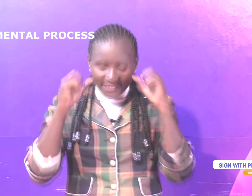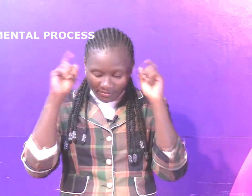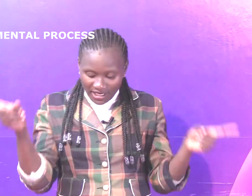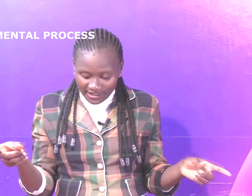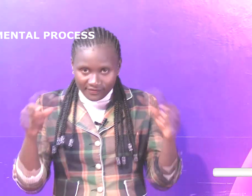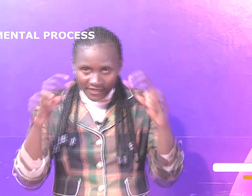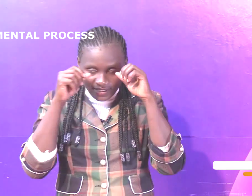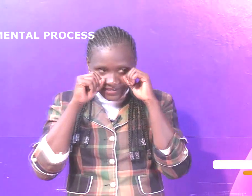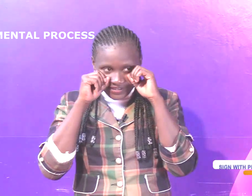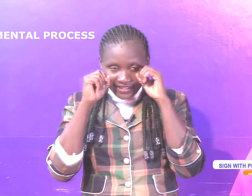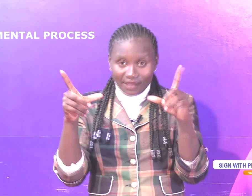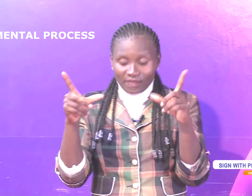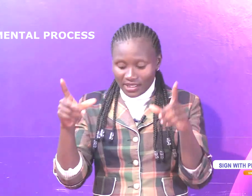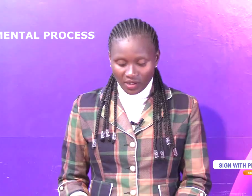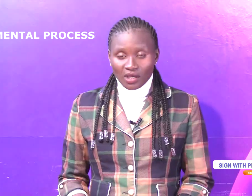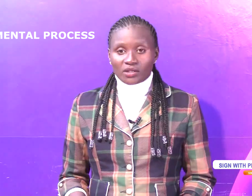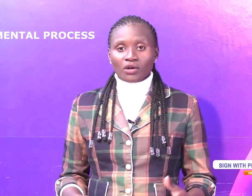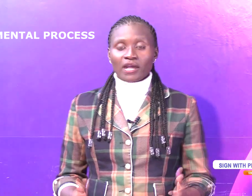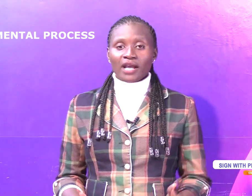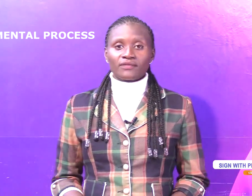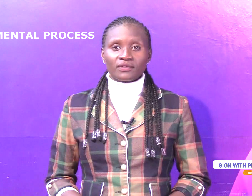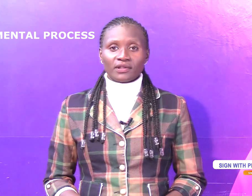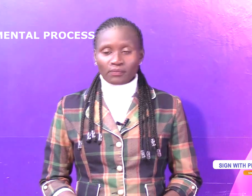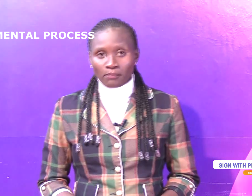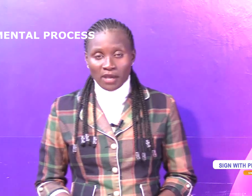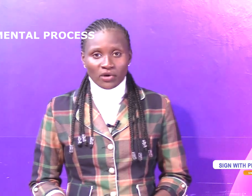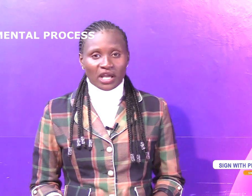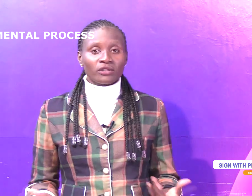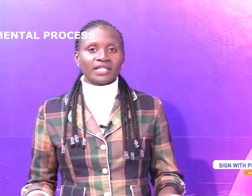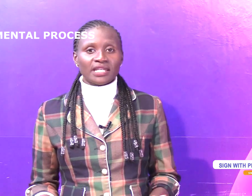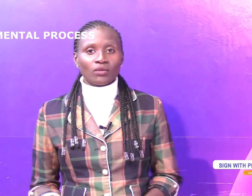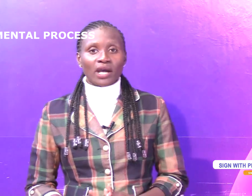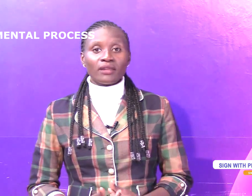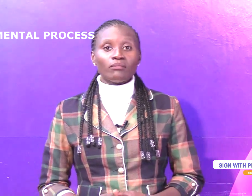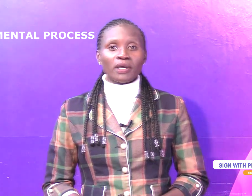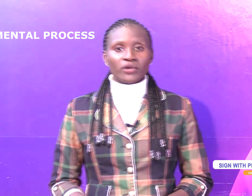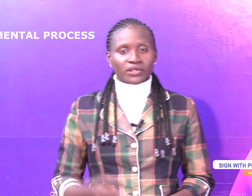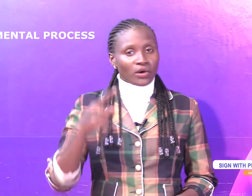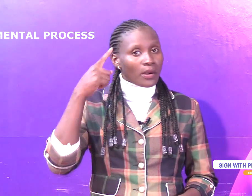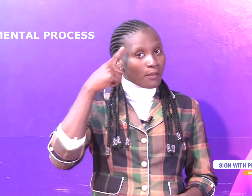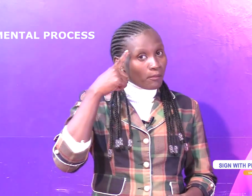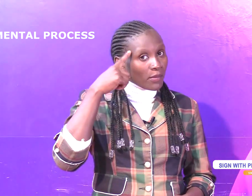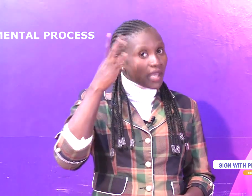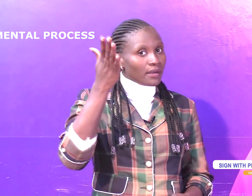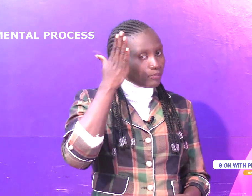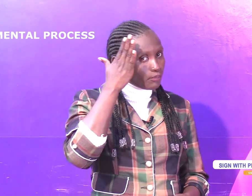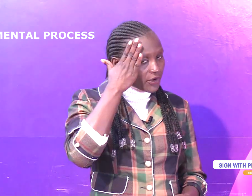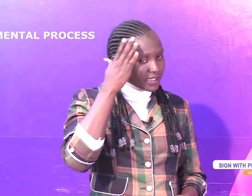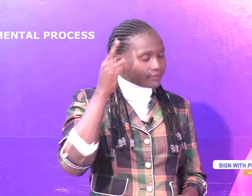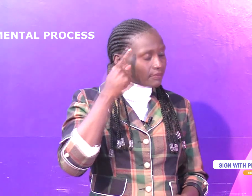surprise, like this. Surprise. So we have memory. How do you sign the word memory? So memory,